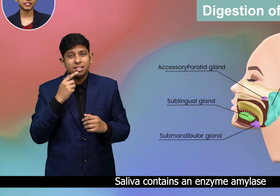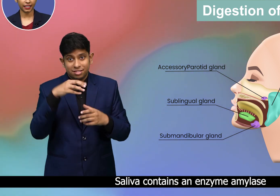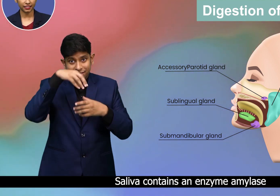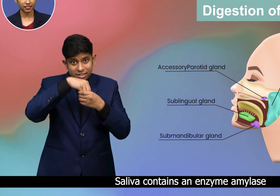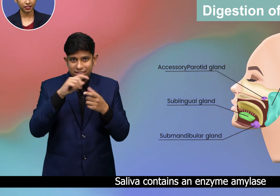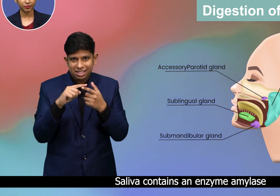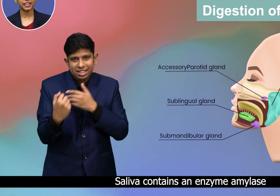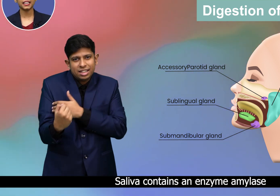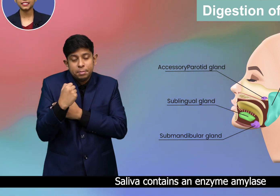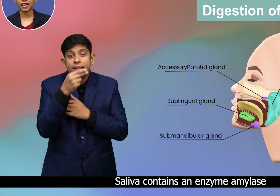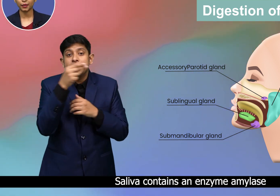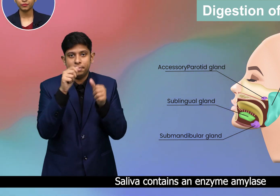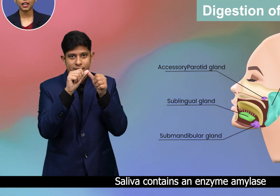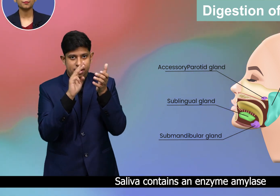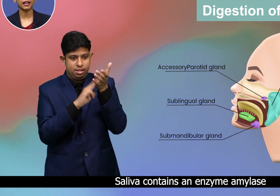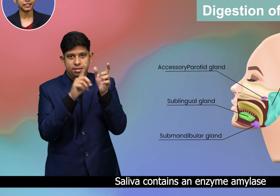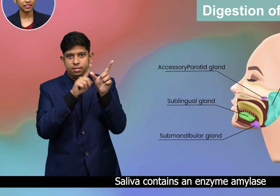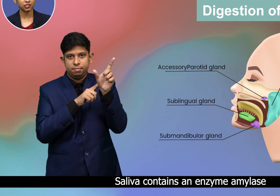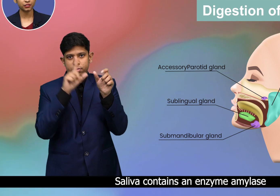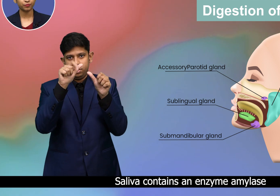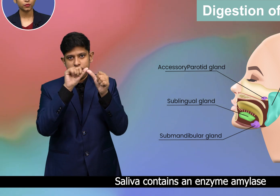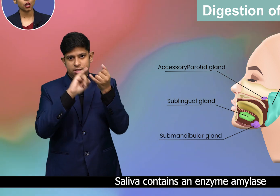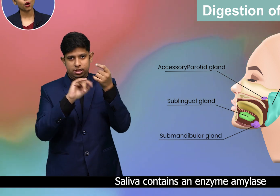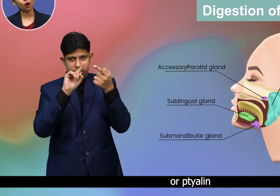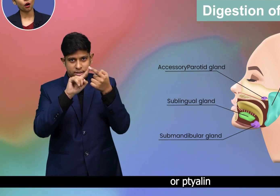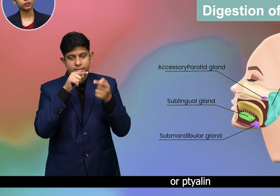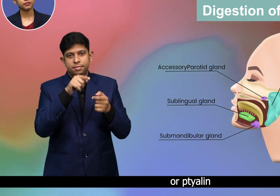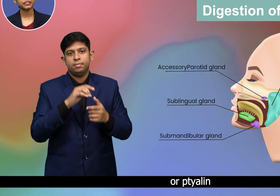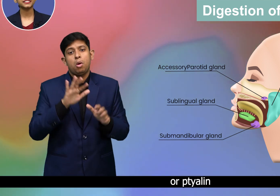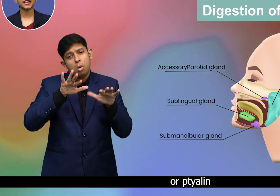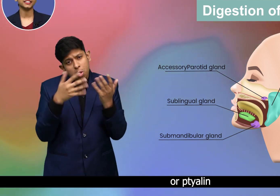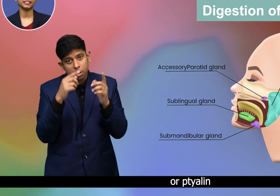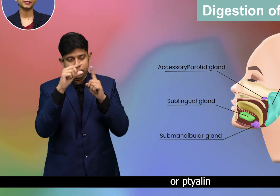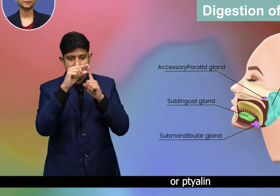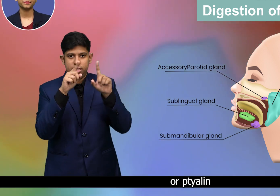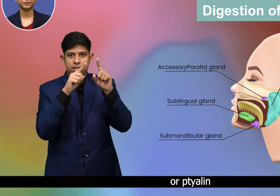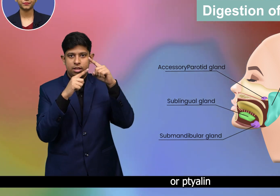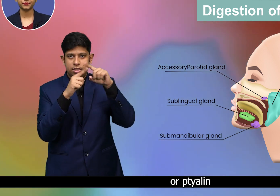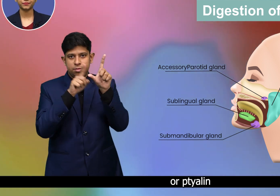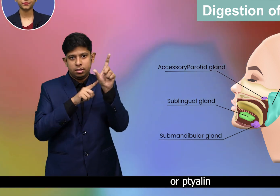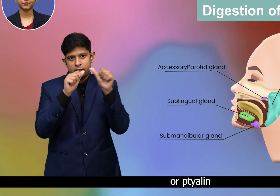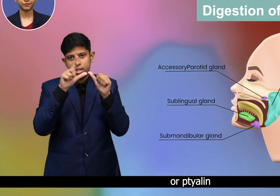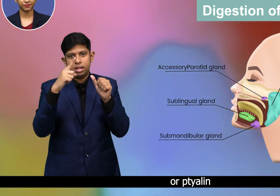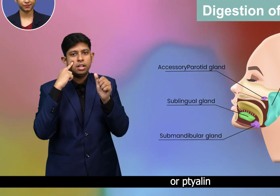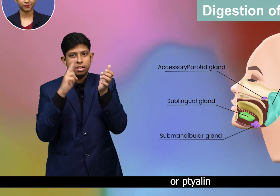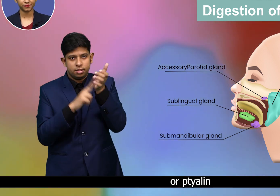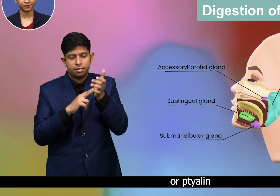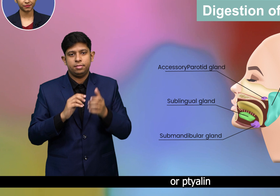Saliva contains an enzyme amylase or ptyalin,